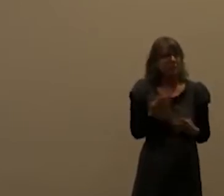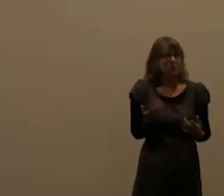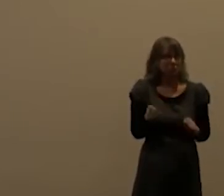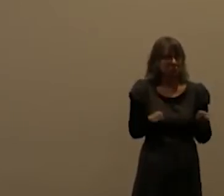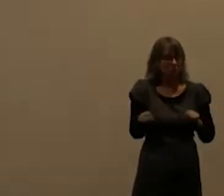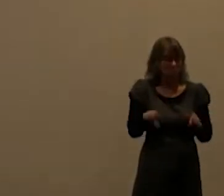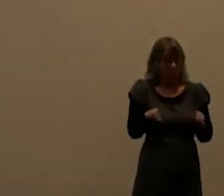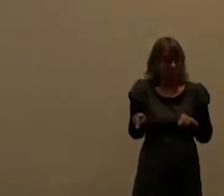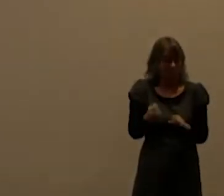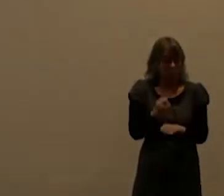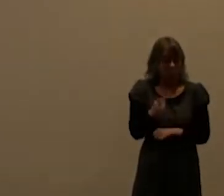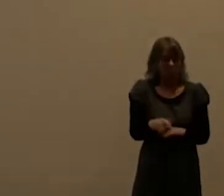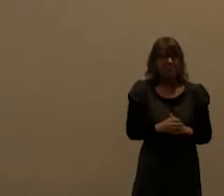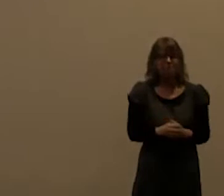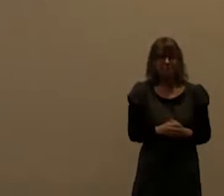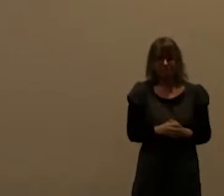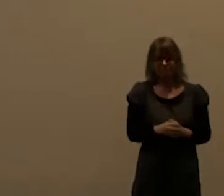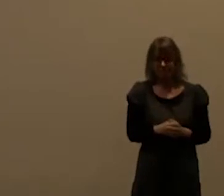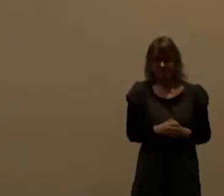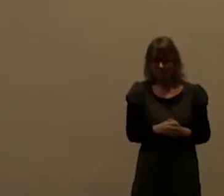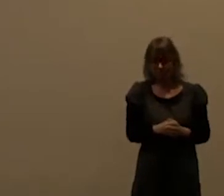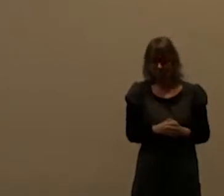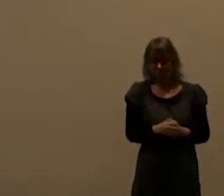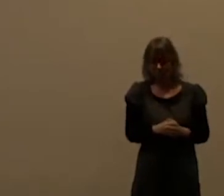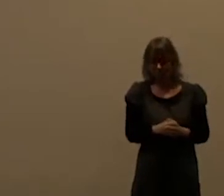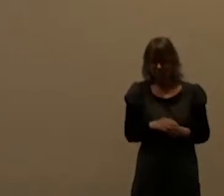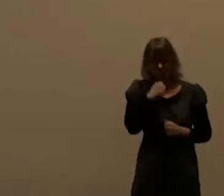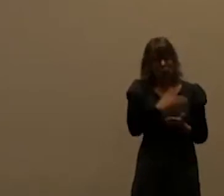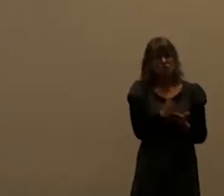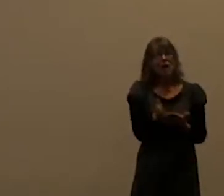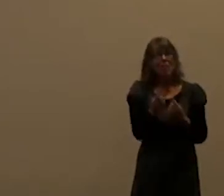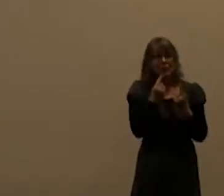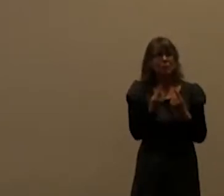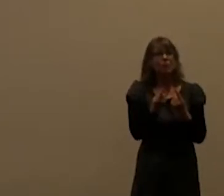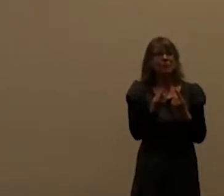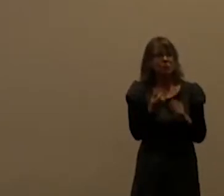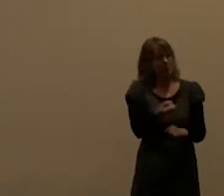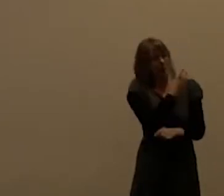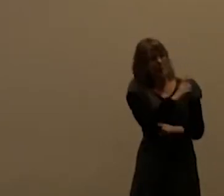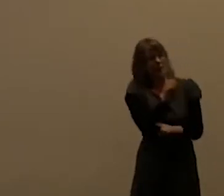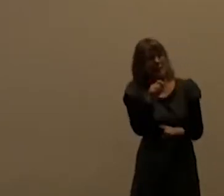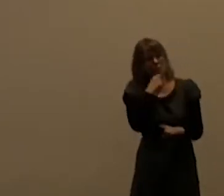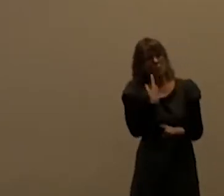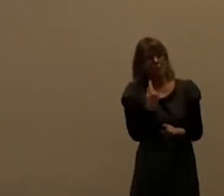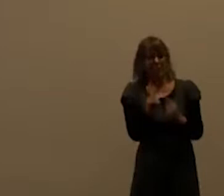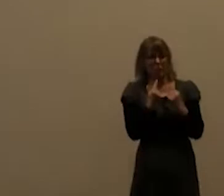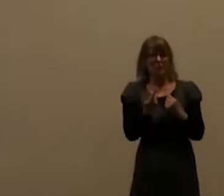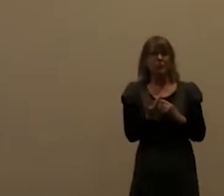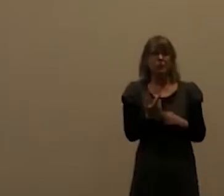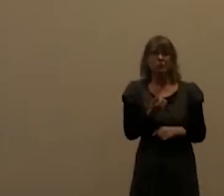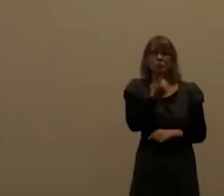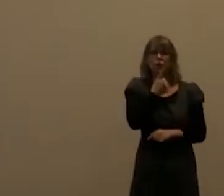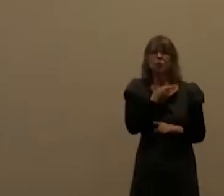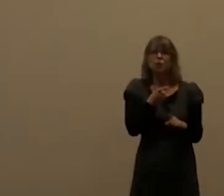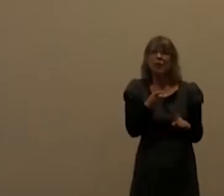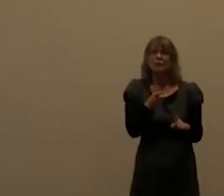this application, Amber has it on her GitHub, so I will share that link in the slide later on if you want to use that